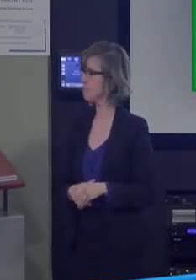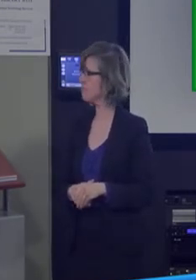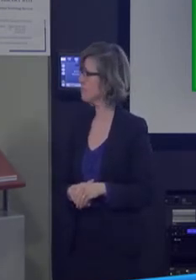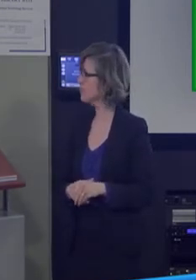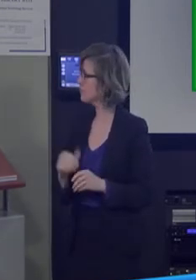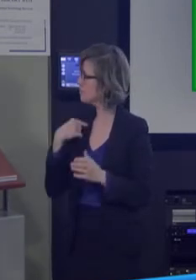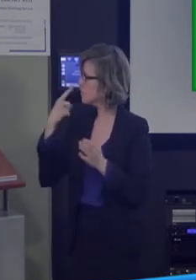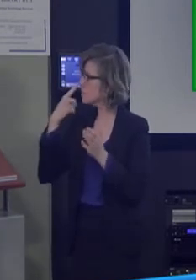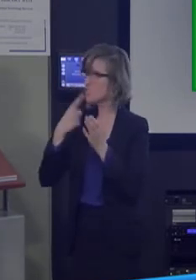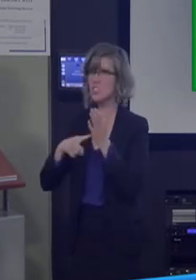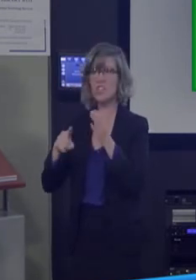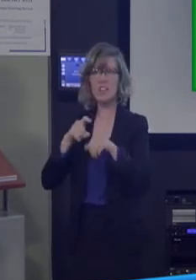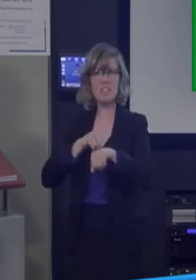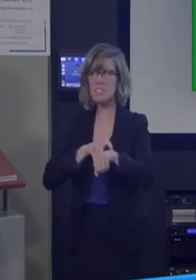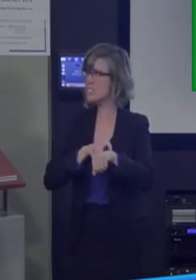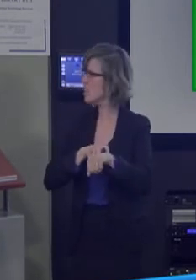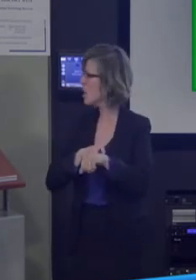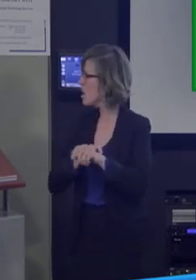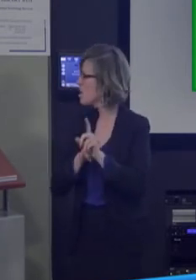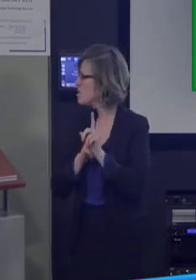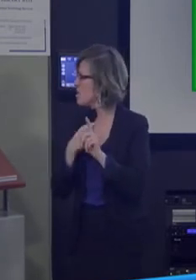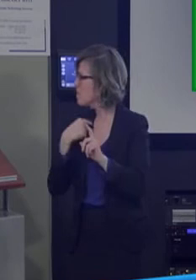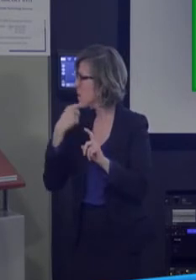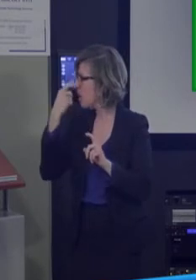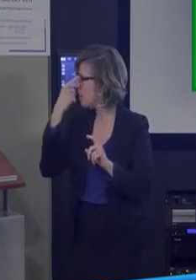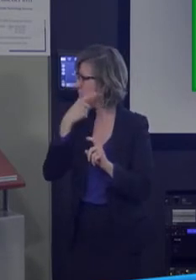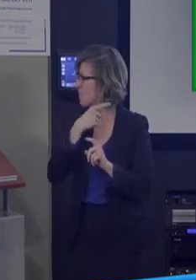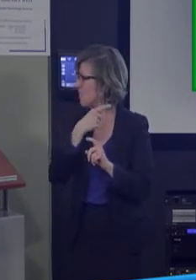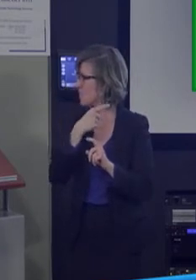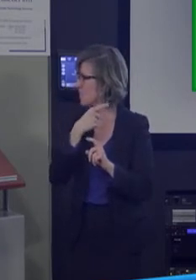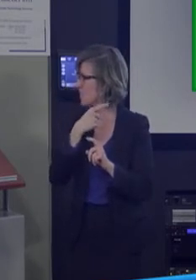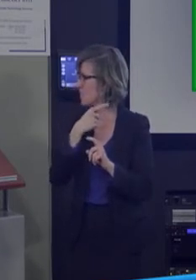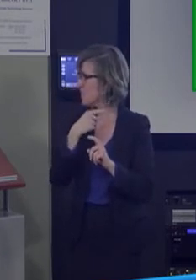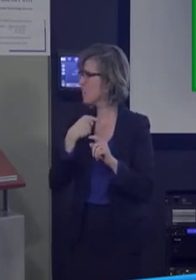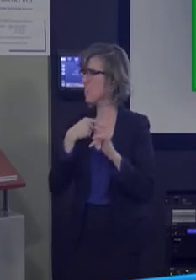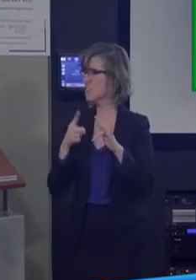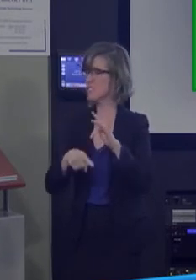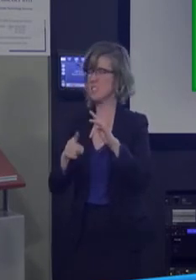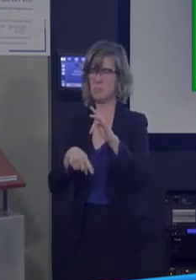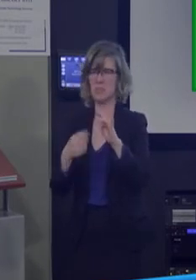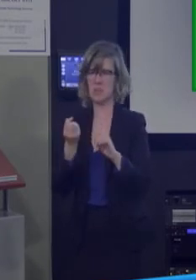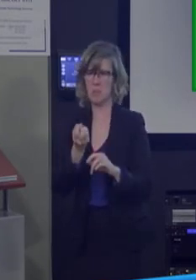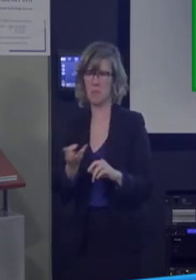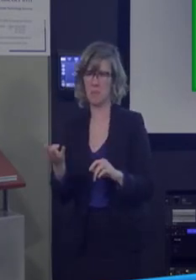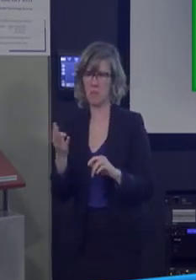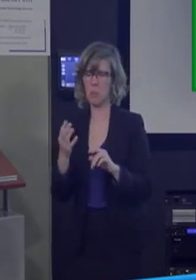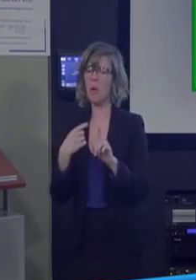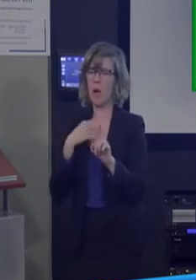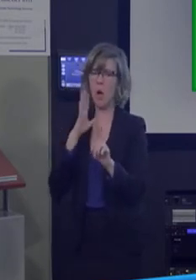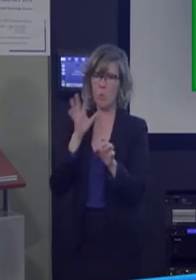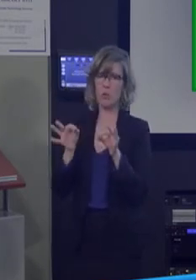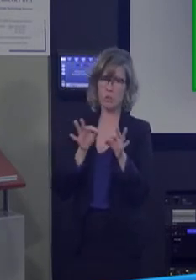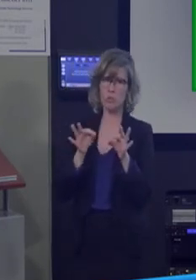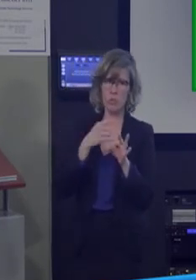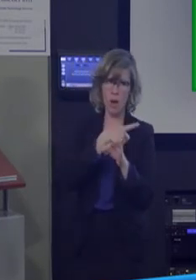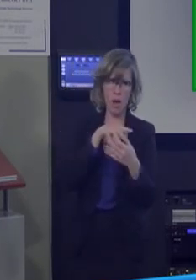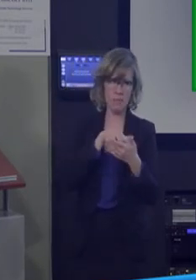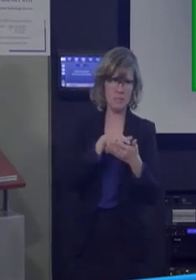Let's see, I'm going to cut something. I'm going to go a little bit fast here, but I will describe this study very